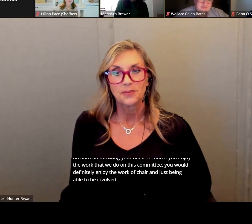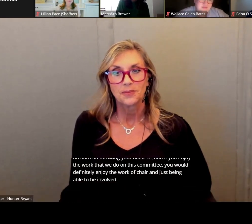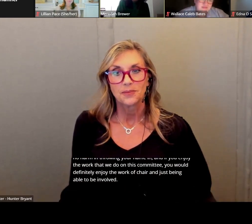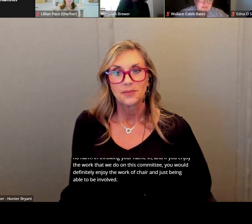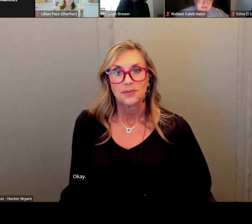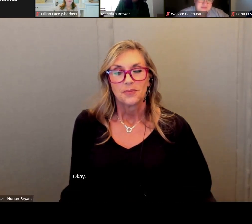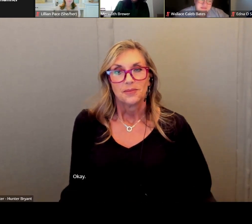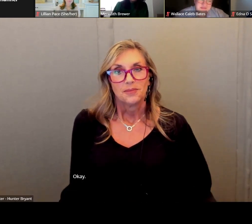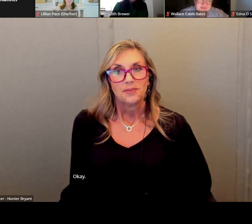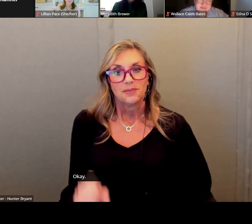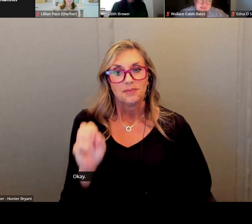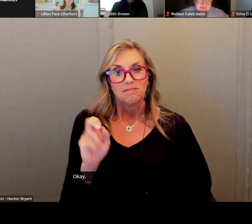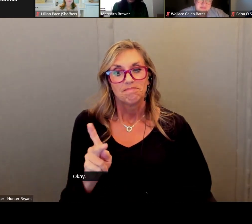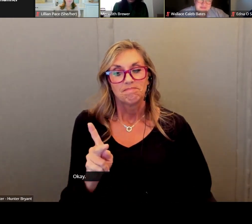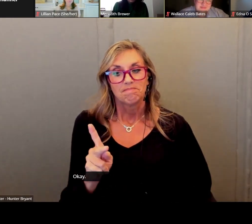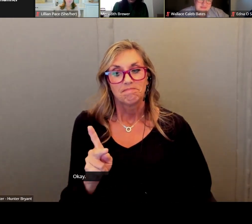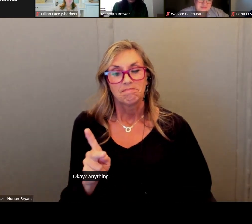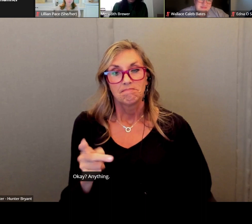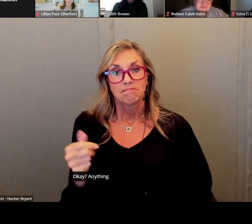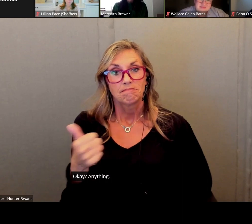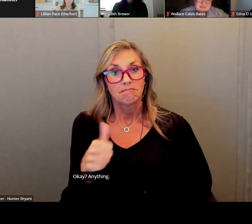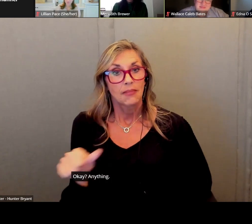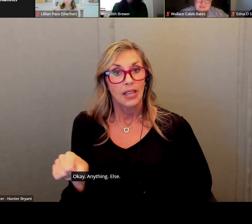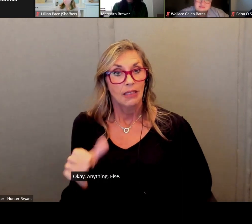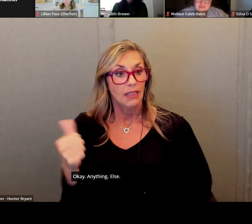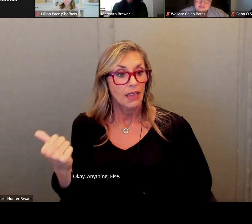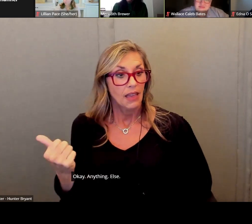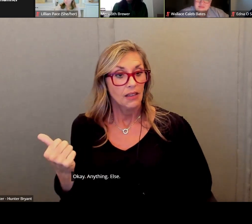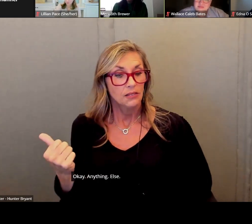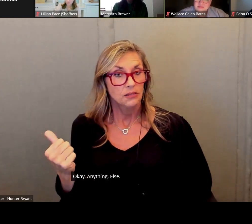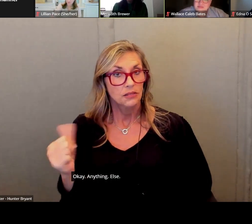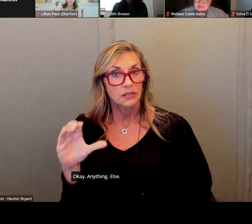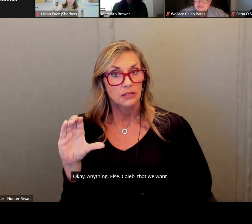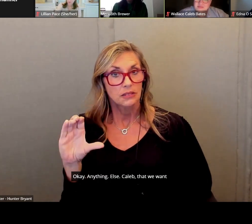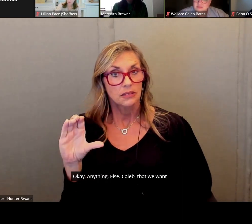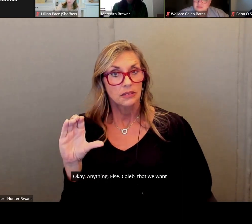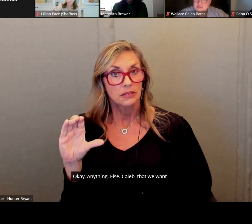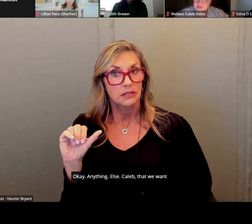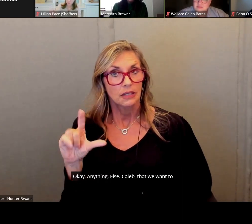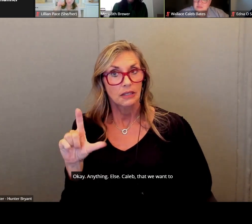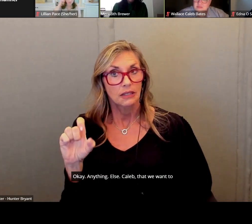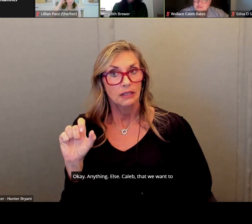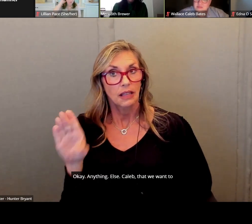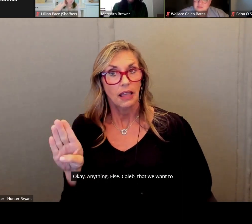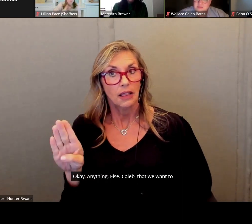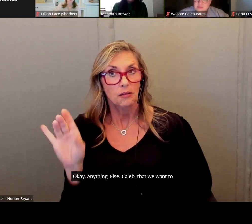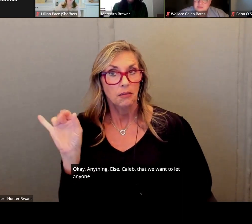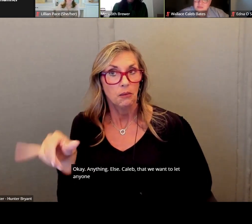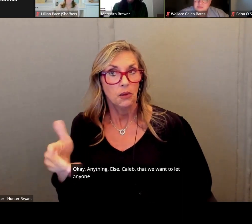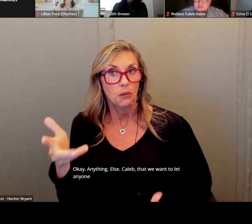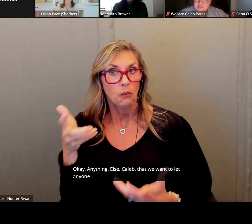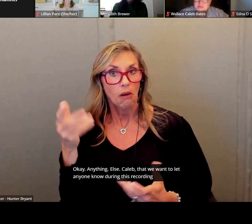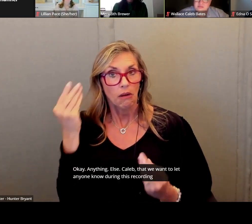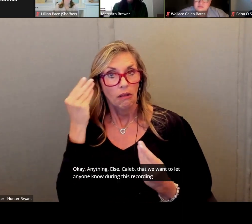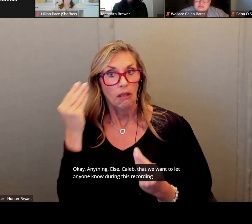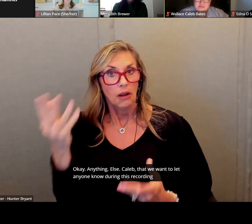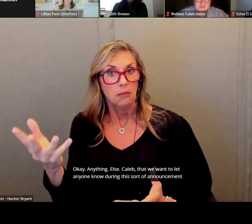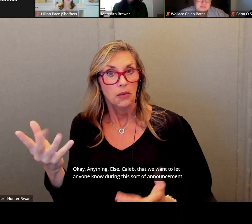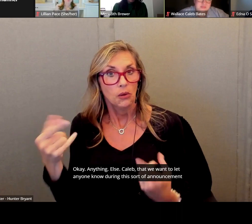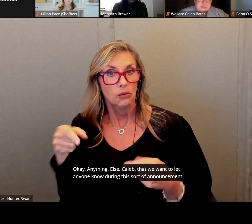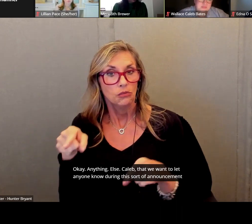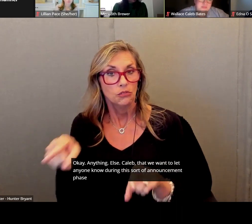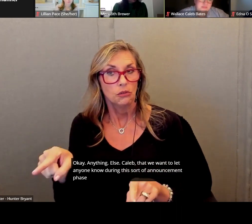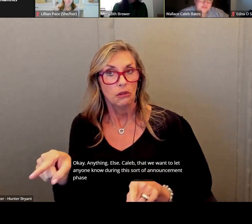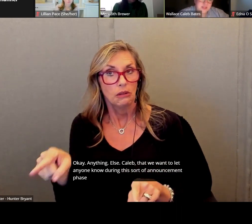Okay. Anything else, Caleb, that we want to let anyone know during this sort of announcement phase of the